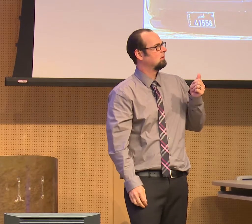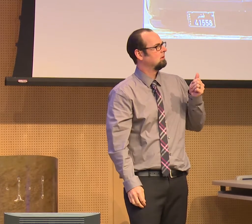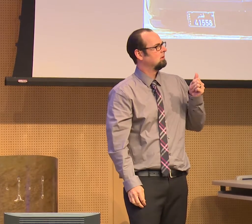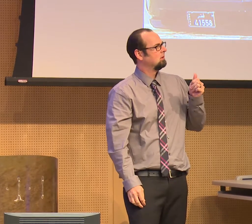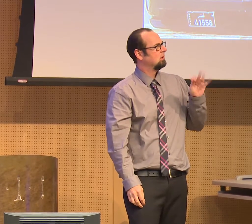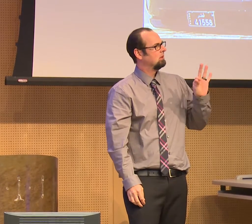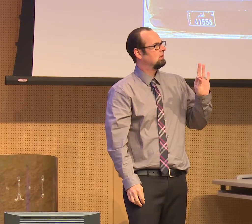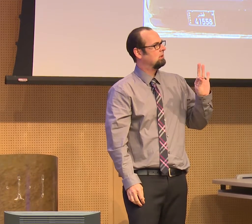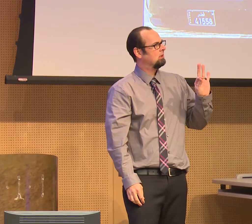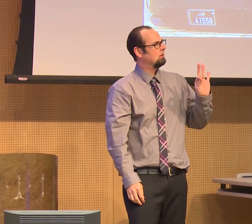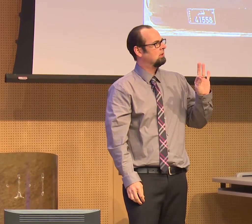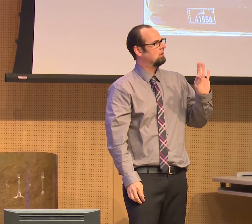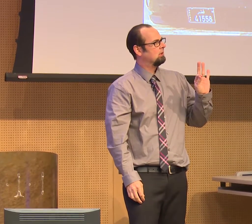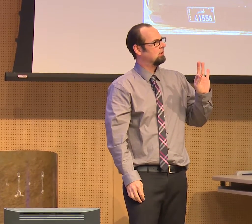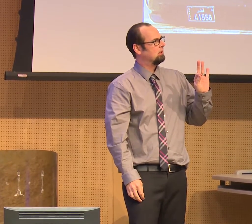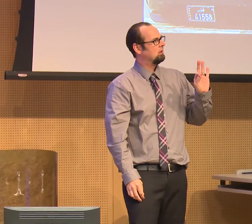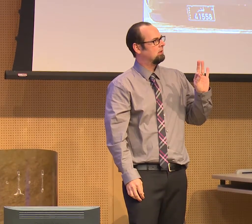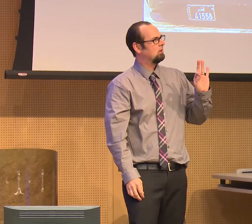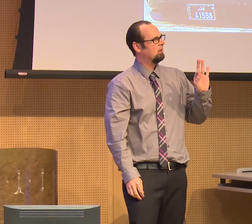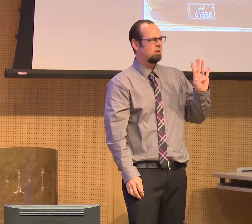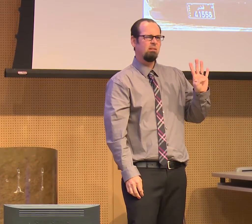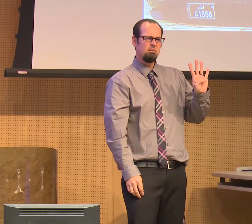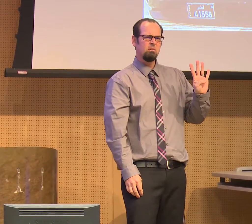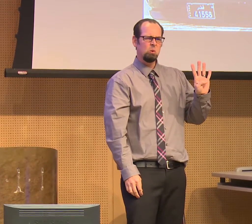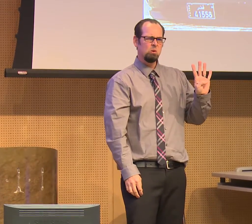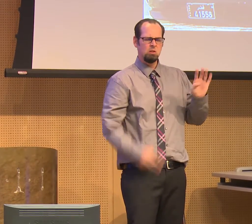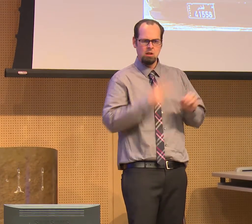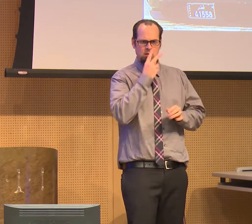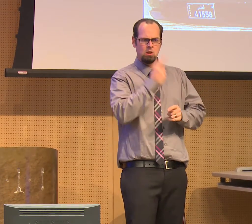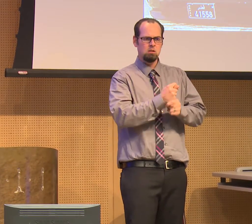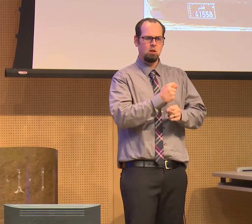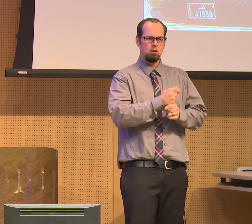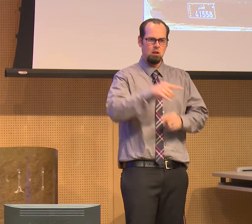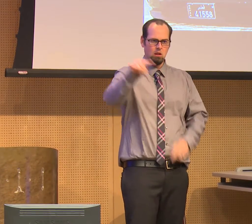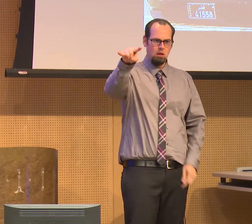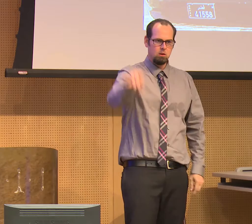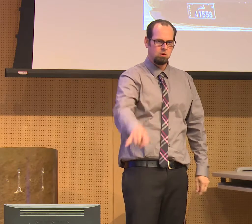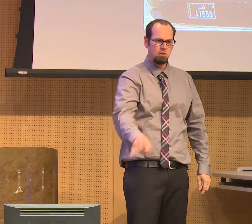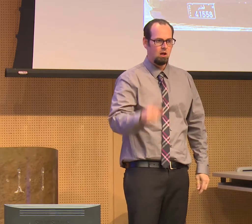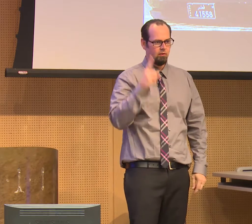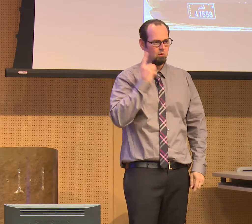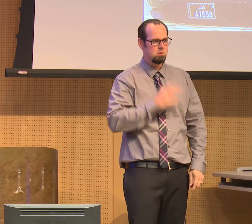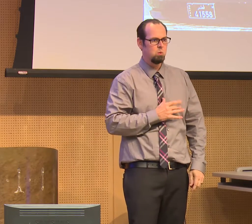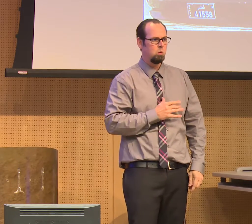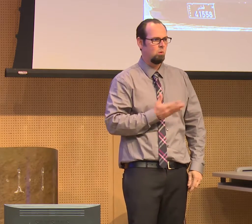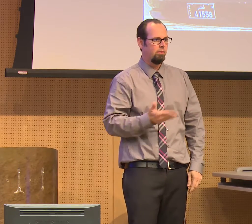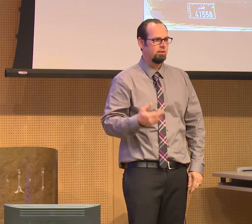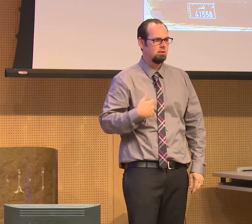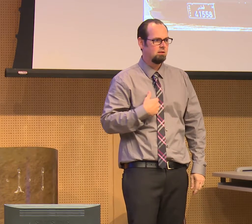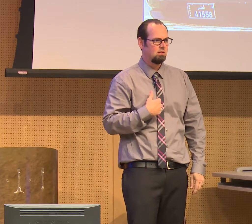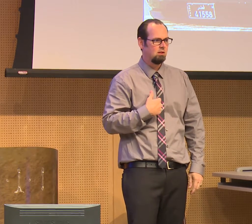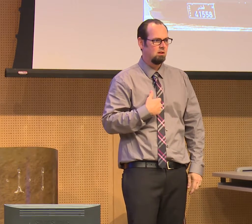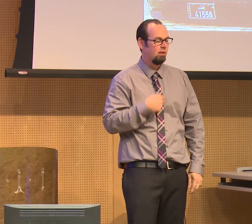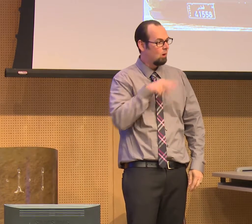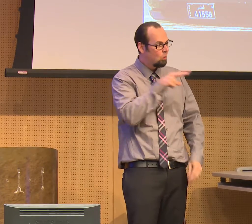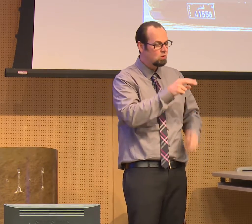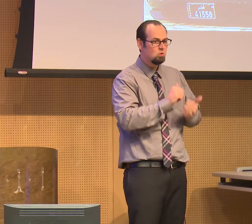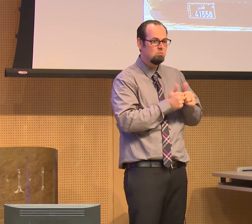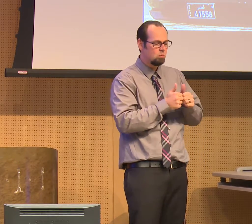that was about 1994, That was fascinating to me. I would